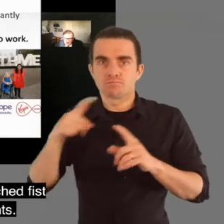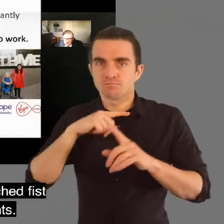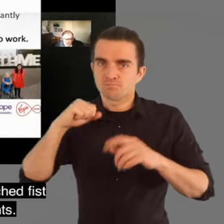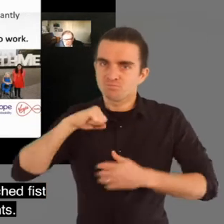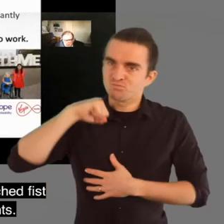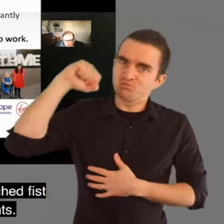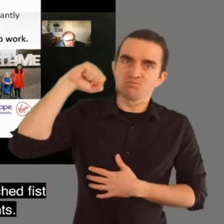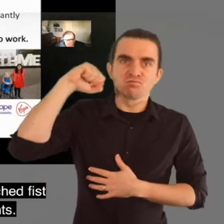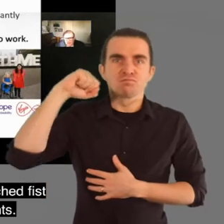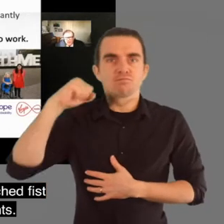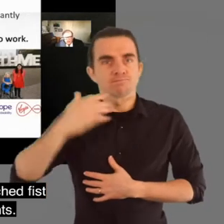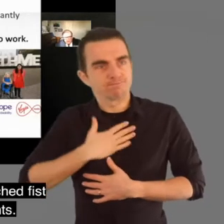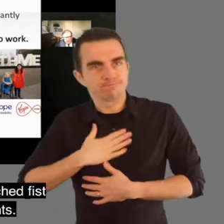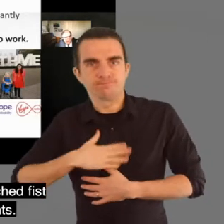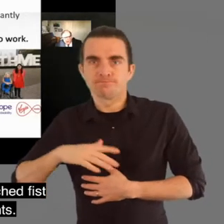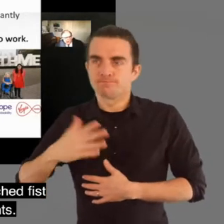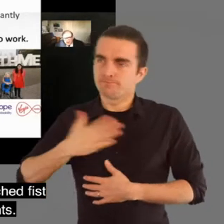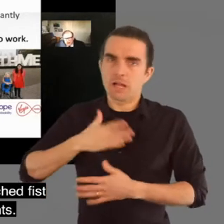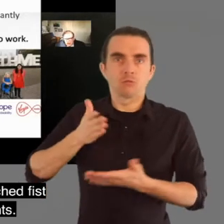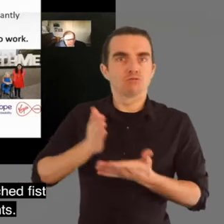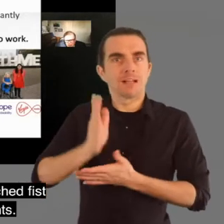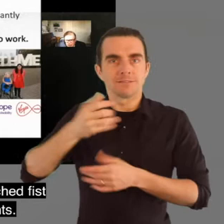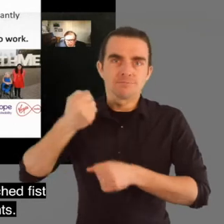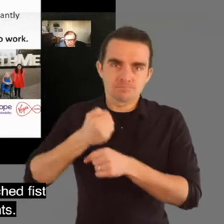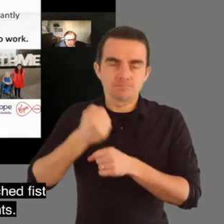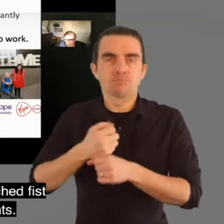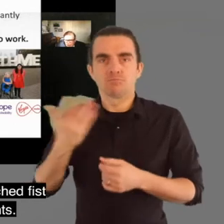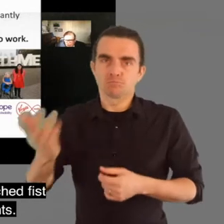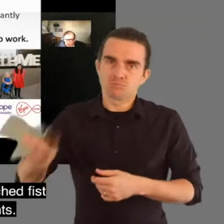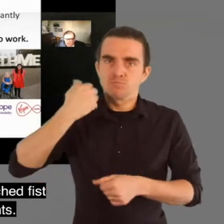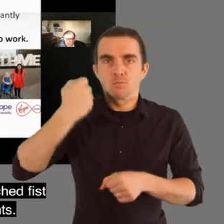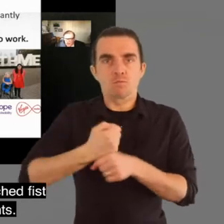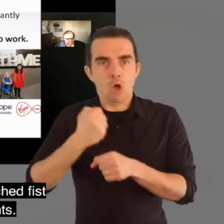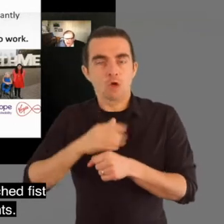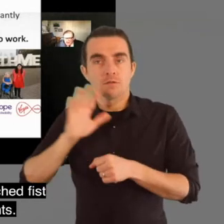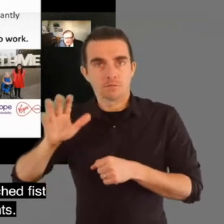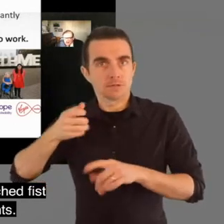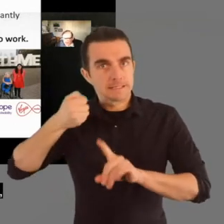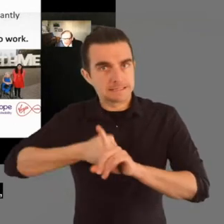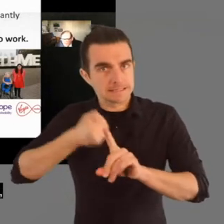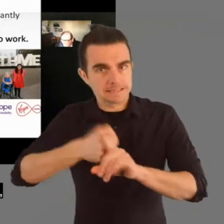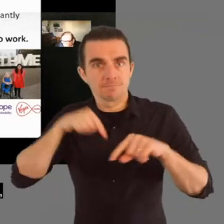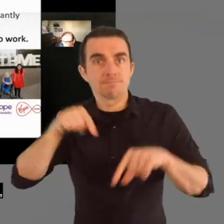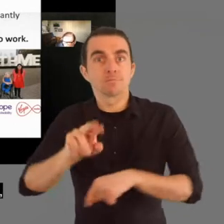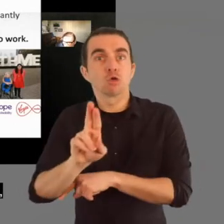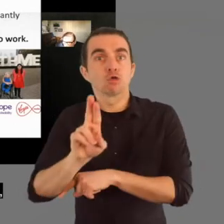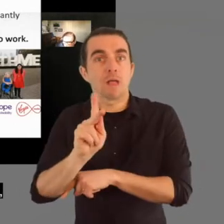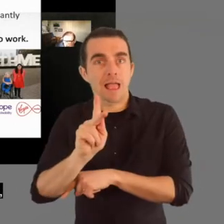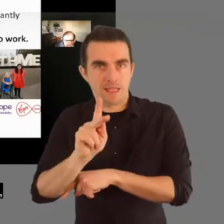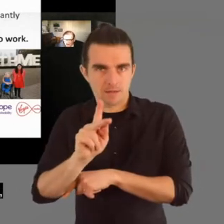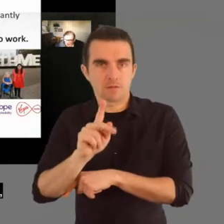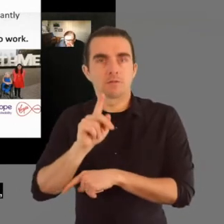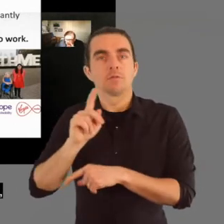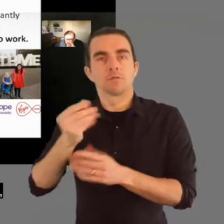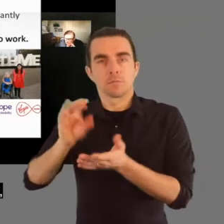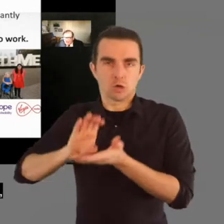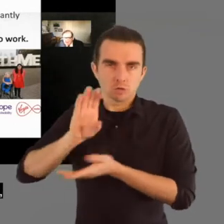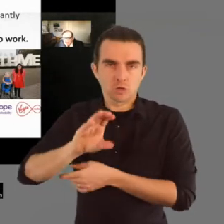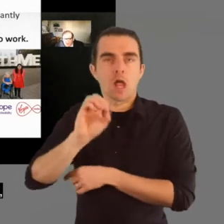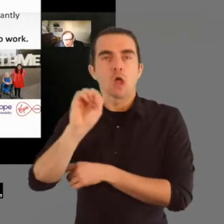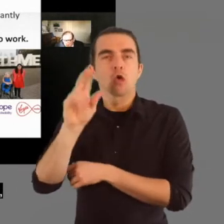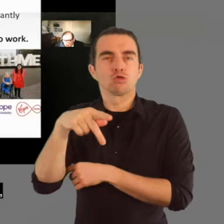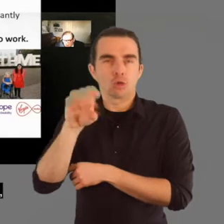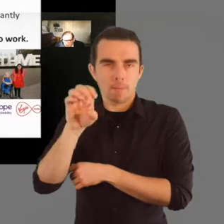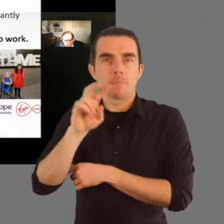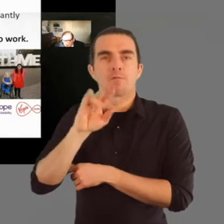next film, showing the clenched fist salute, fighting for their rights. And their Work With Me, a campaign